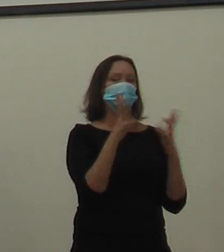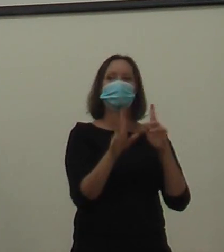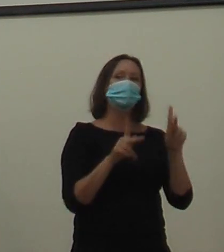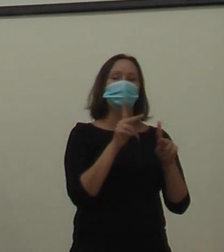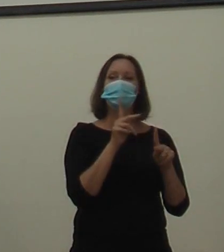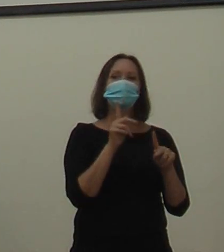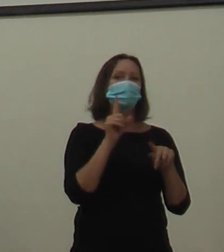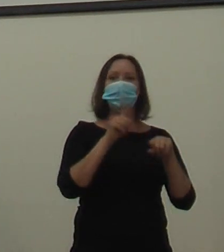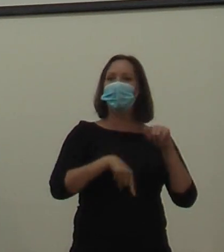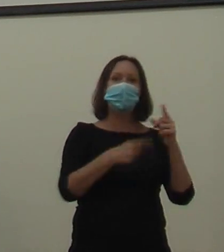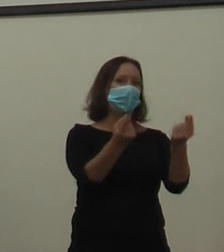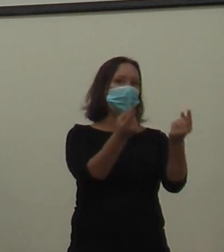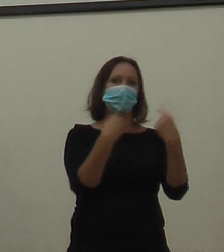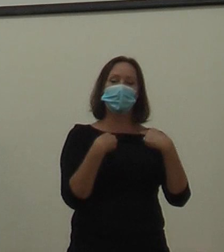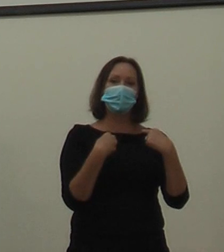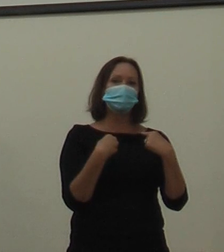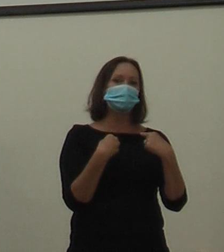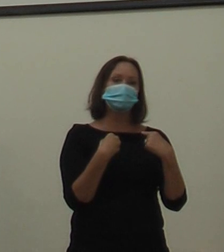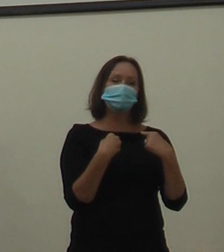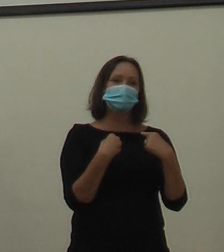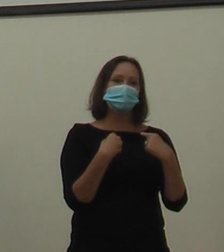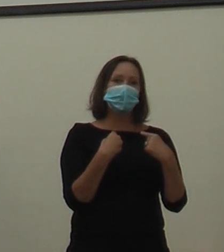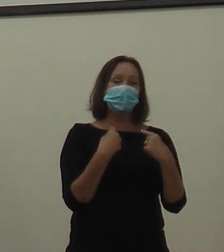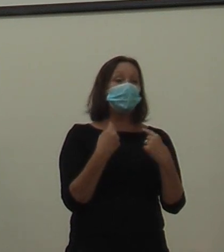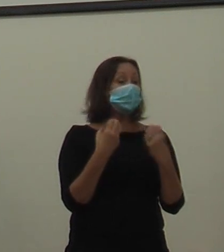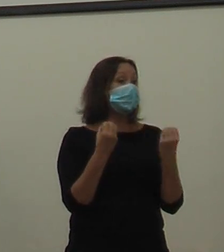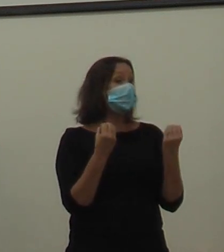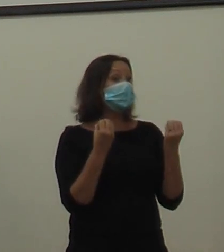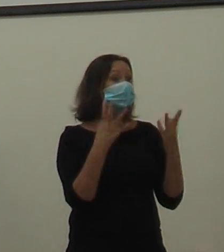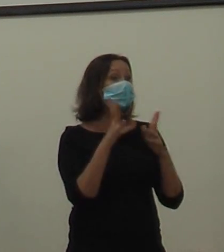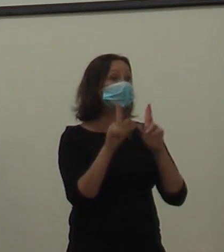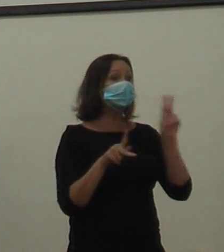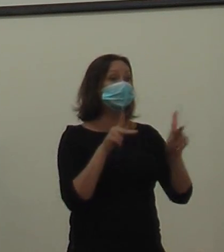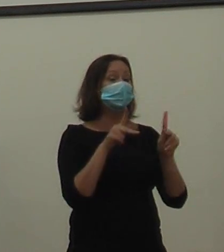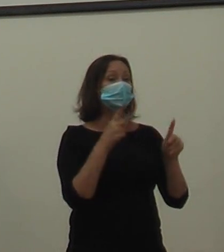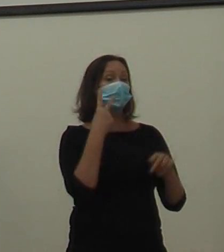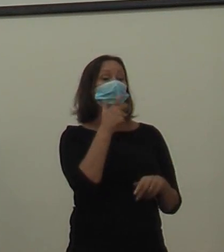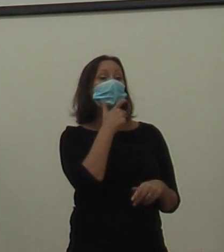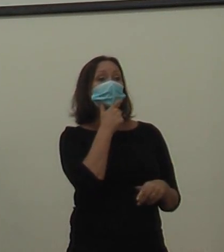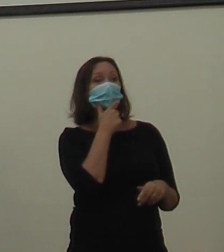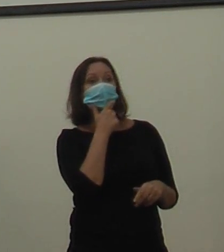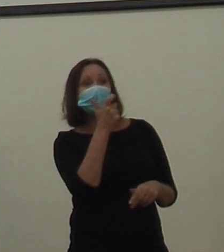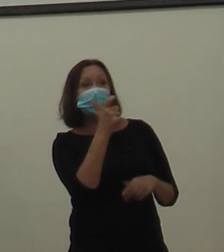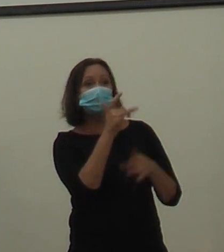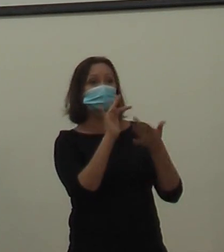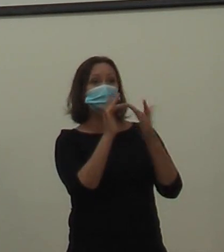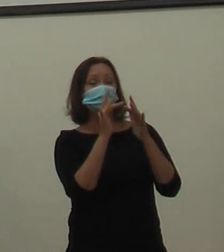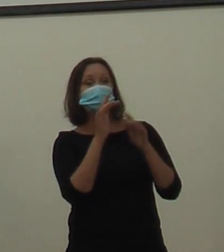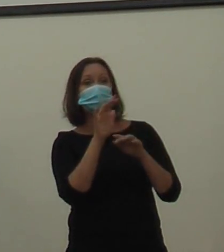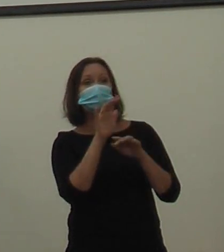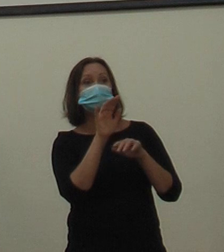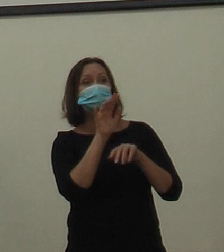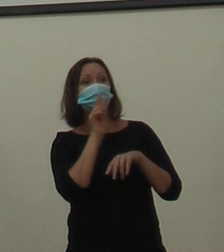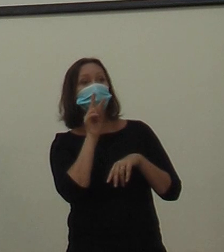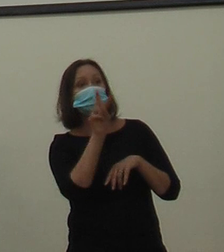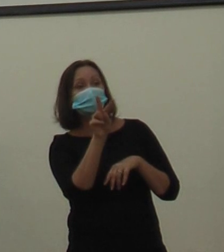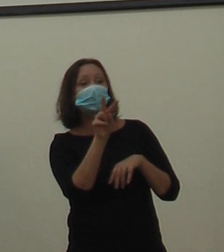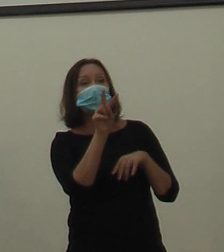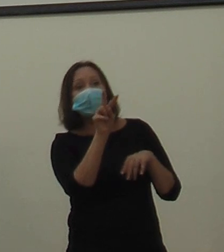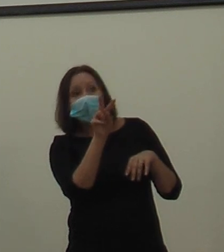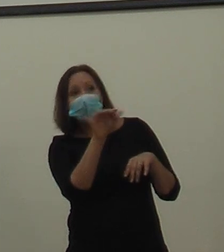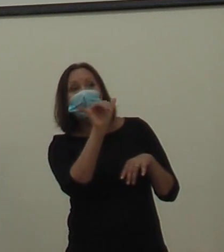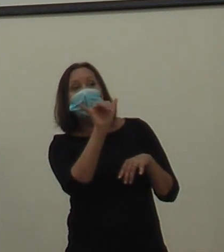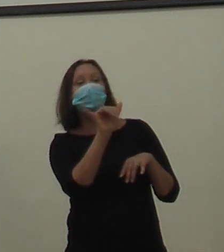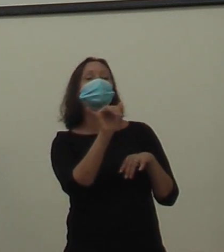us. I know a lot of them are watching this today. And to all of you that are